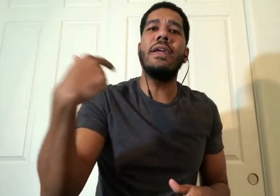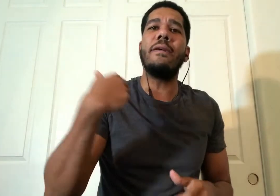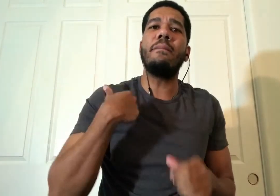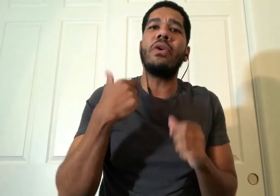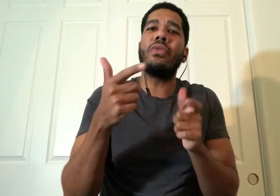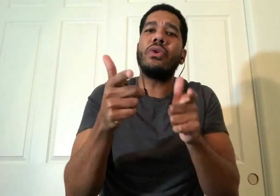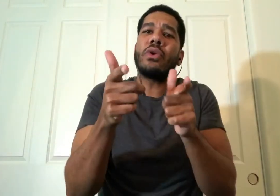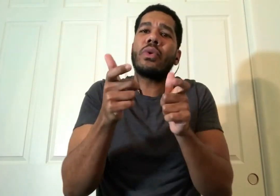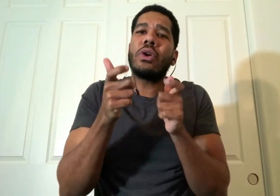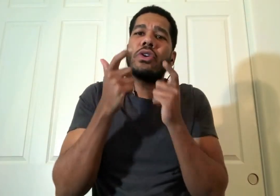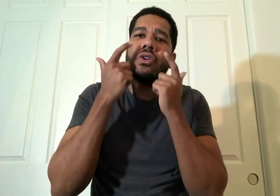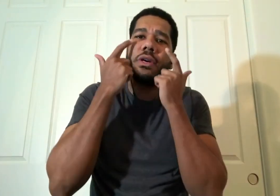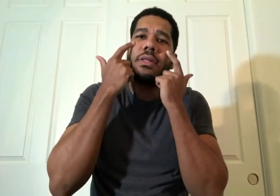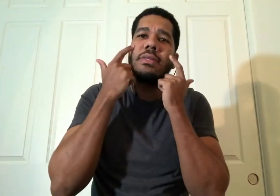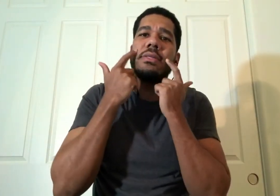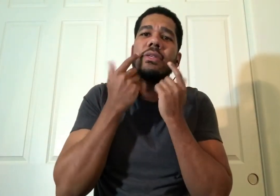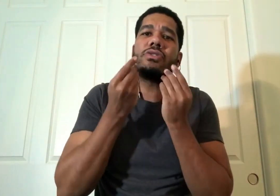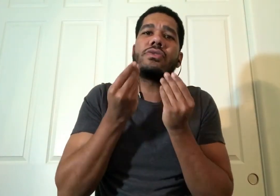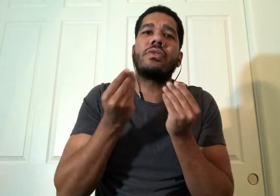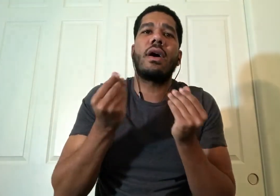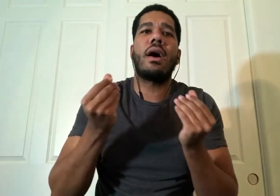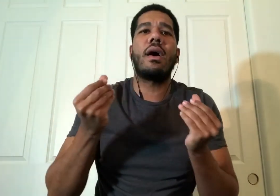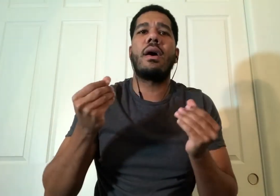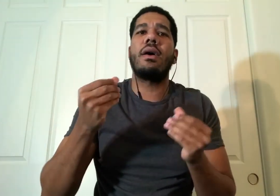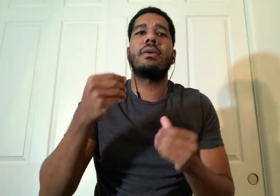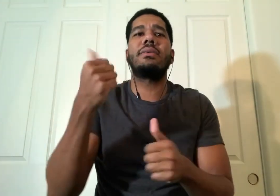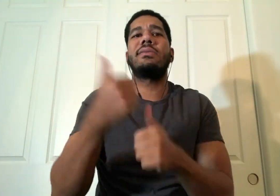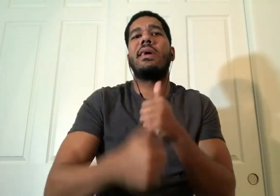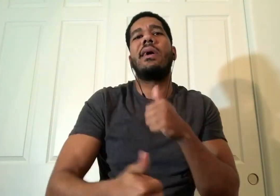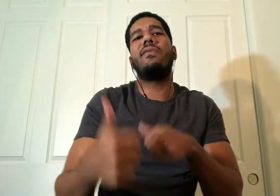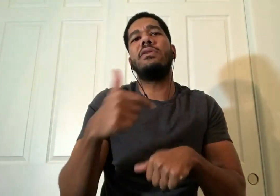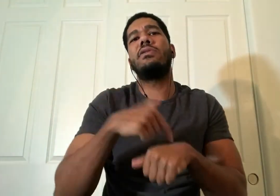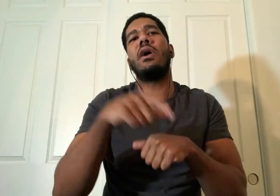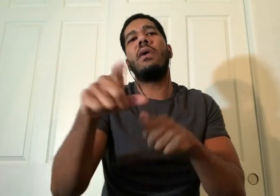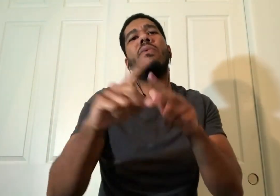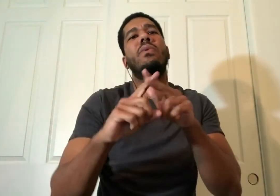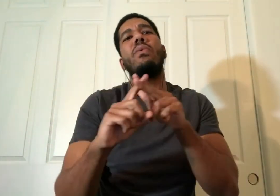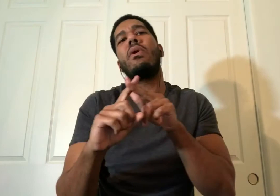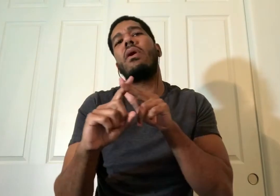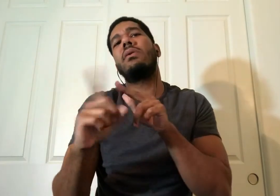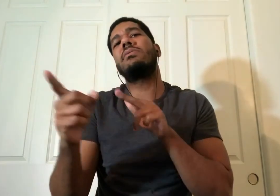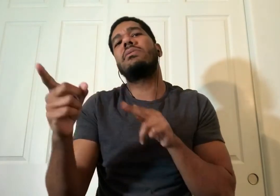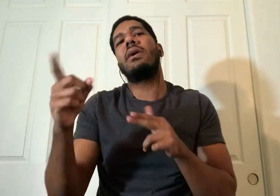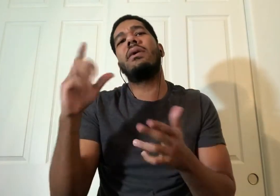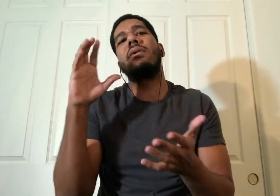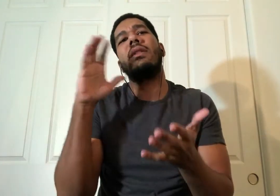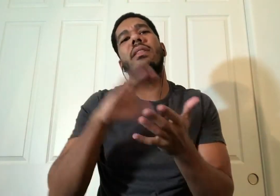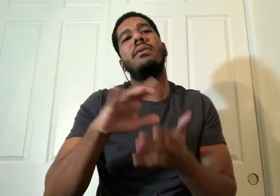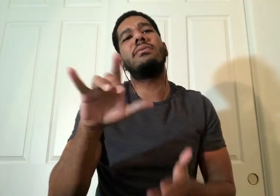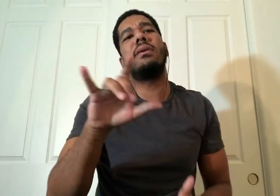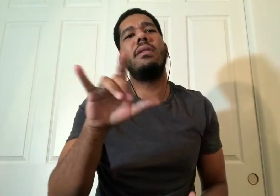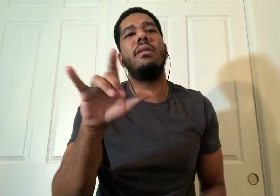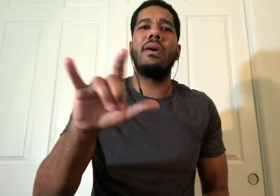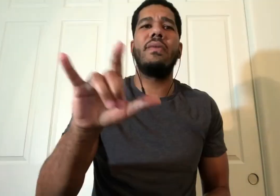leave me, the quicker these tears dry. And every time you walk out, the less I love